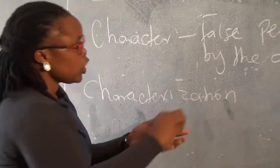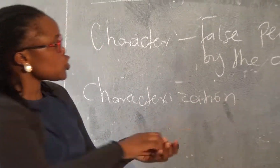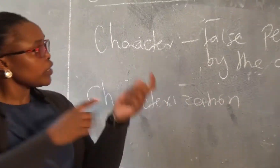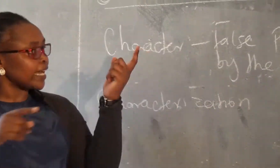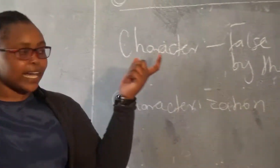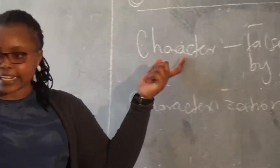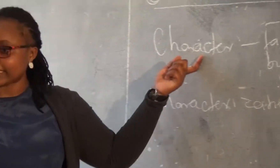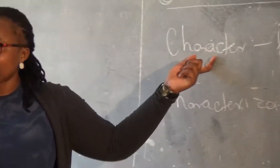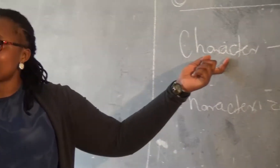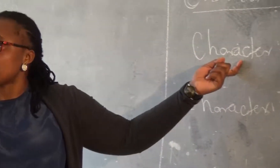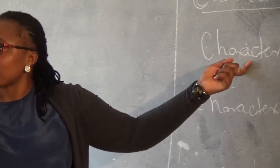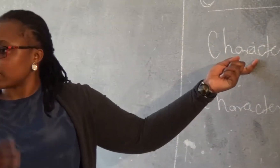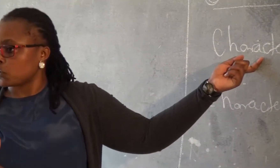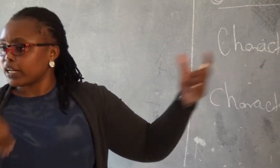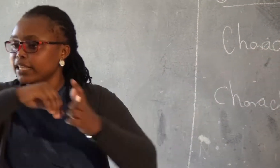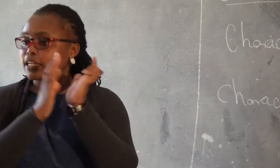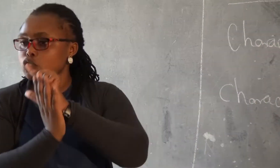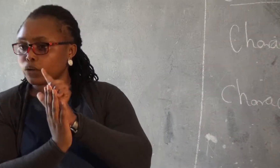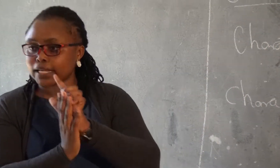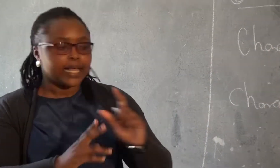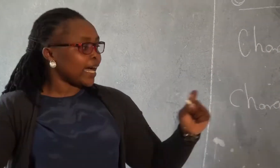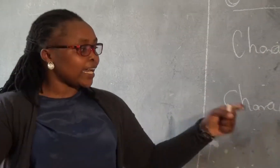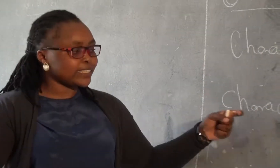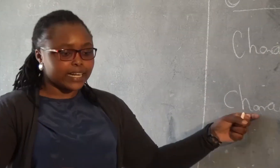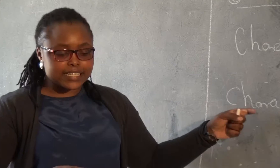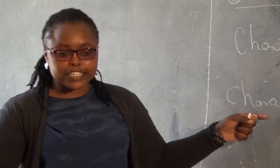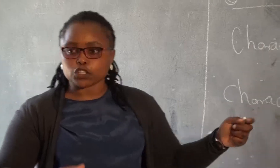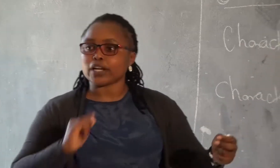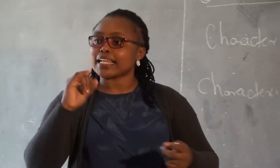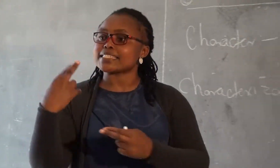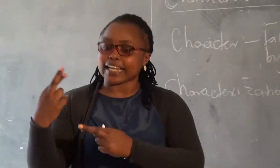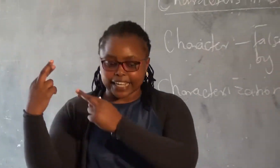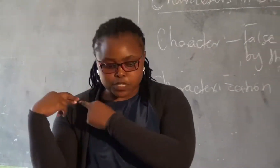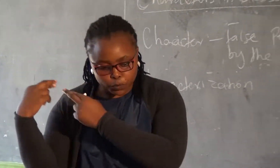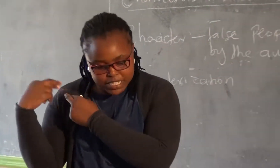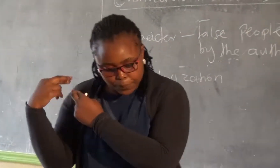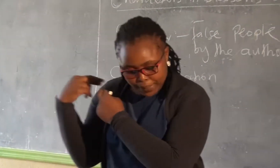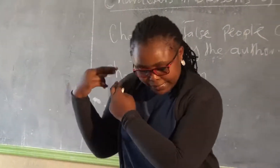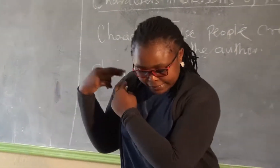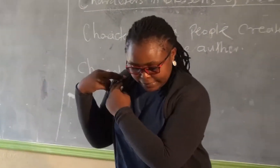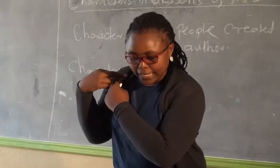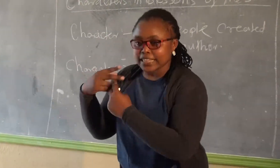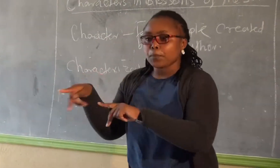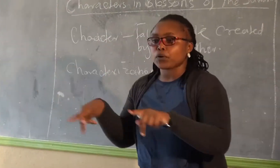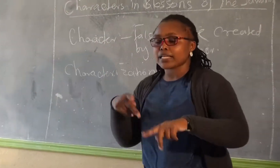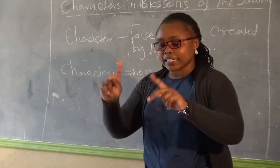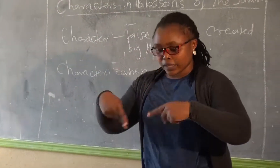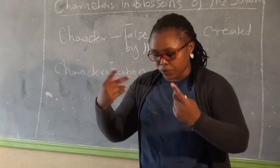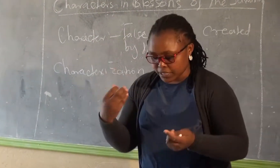So the character is the person in the story. Characterization is the responsibility and the process